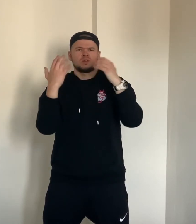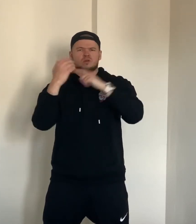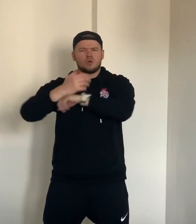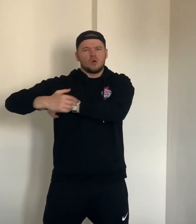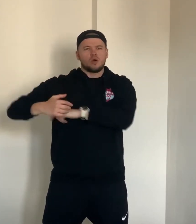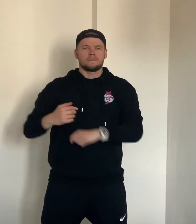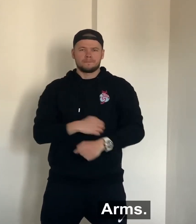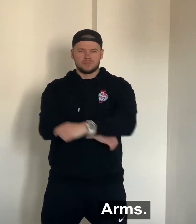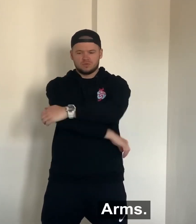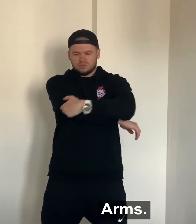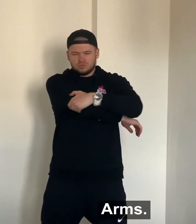arms,